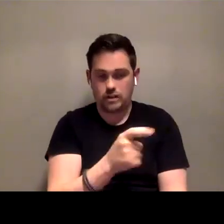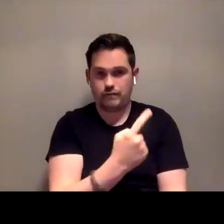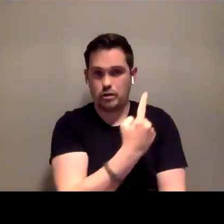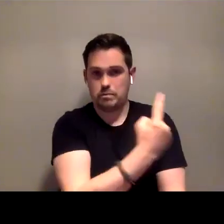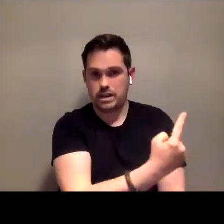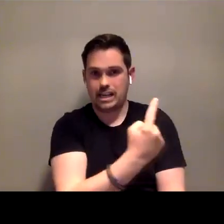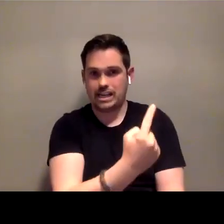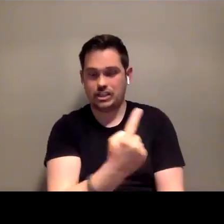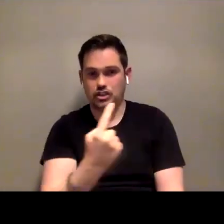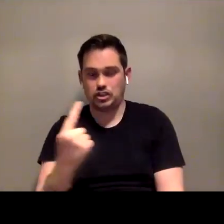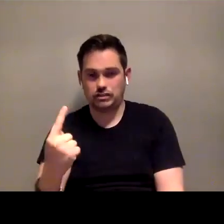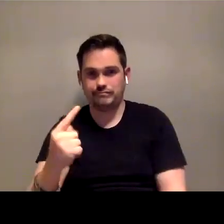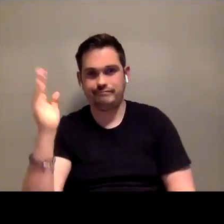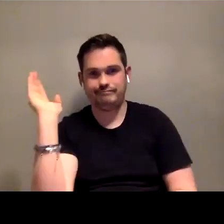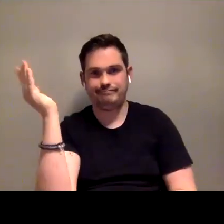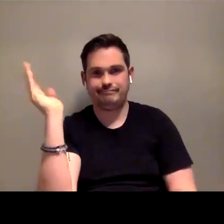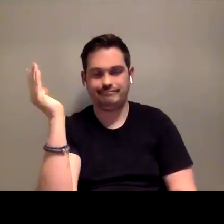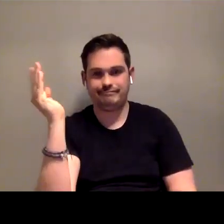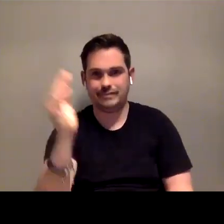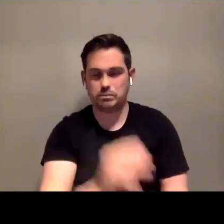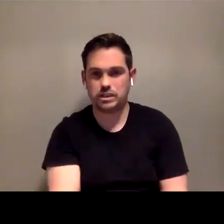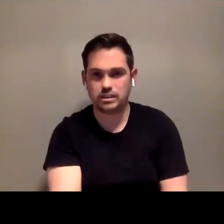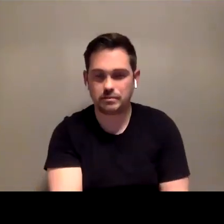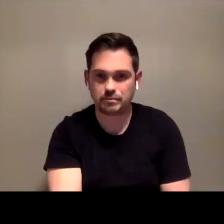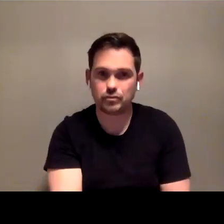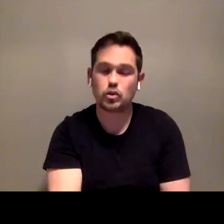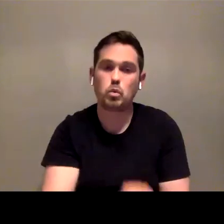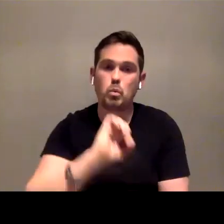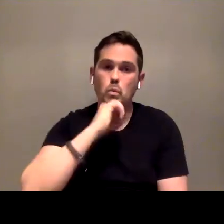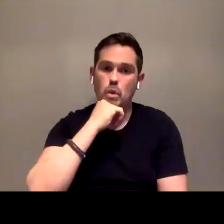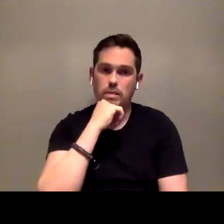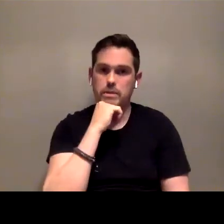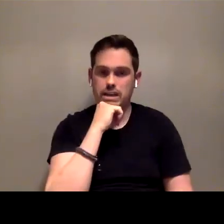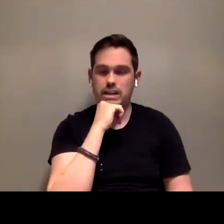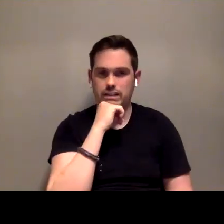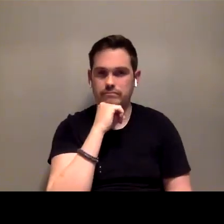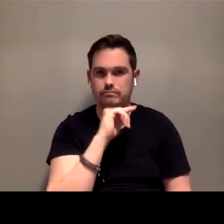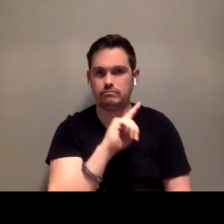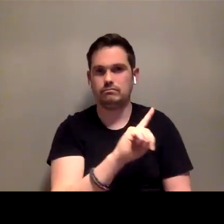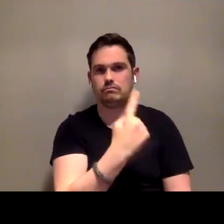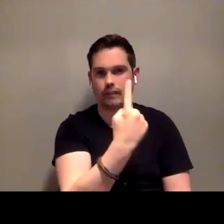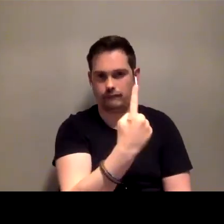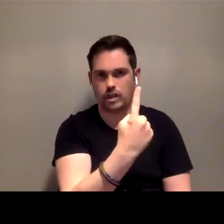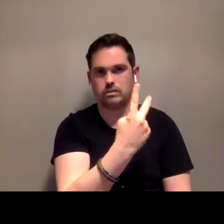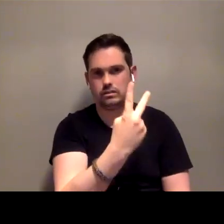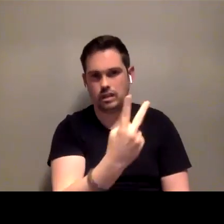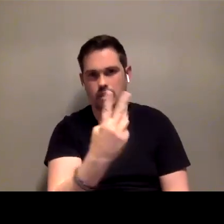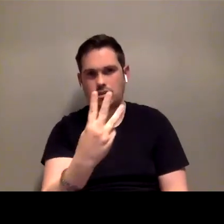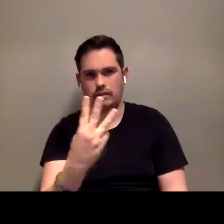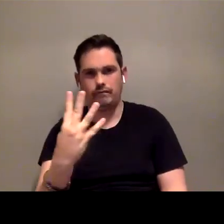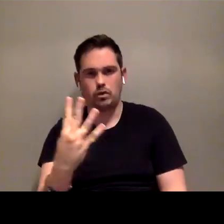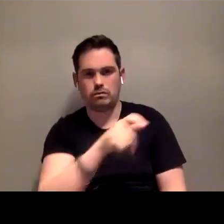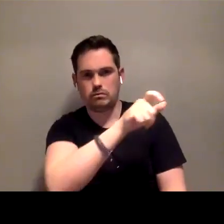So I'll come back to you in order that we first went in, if that's okay.